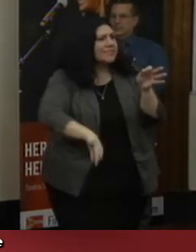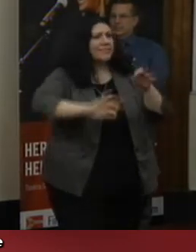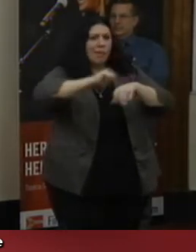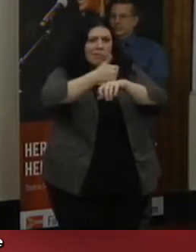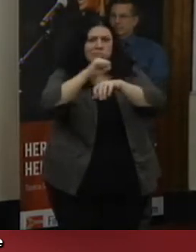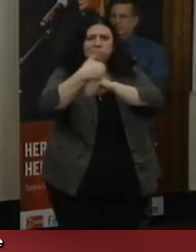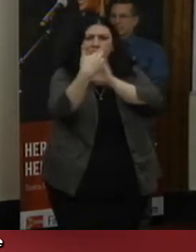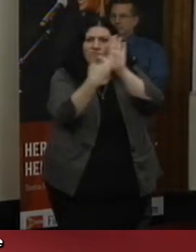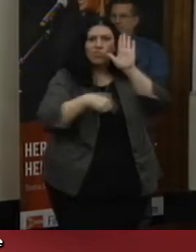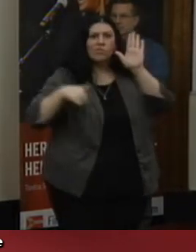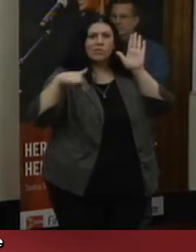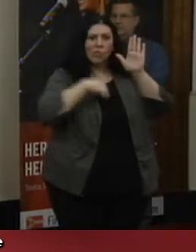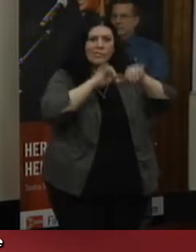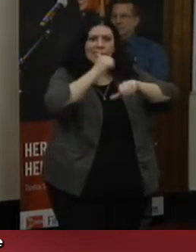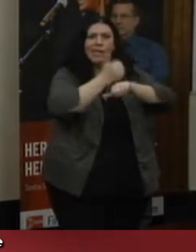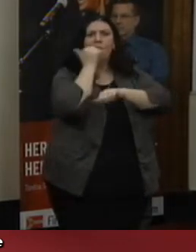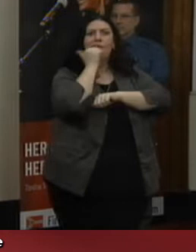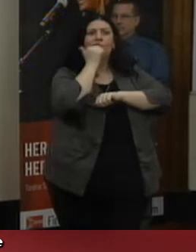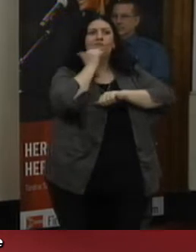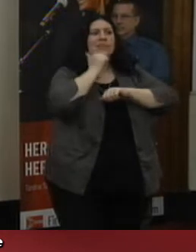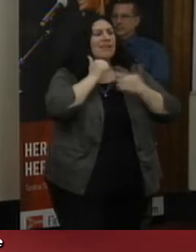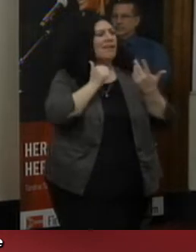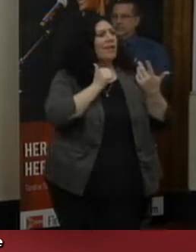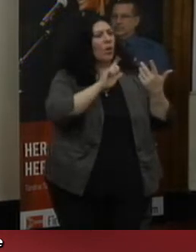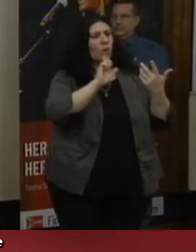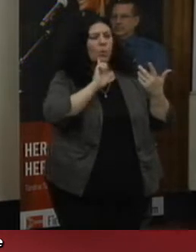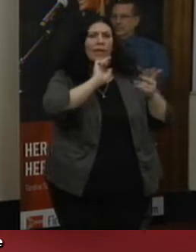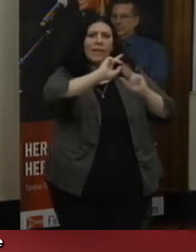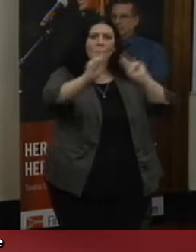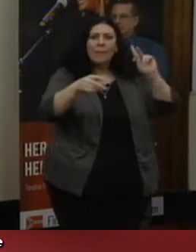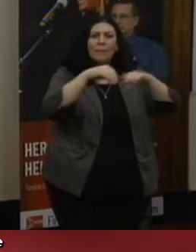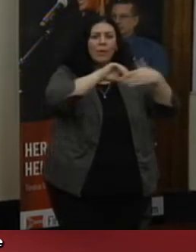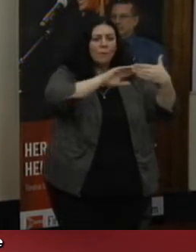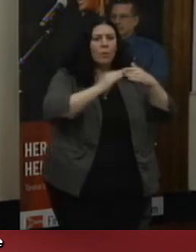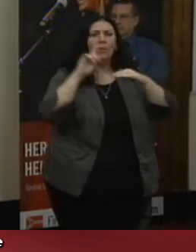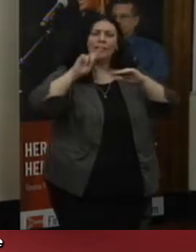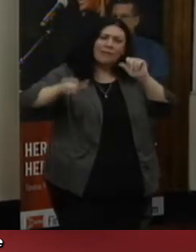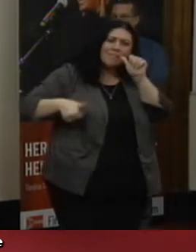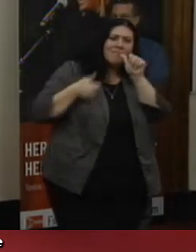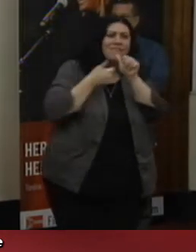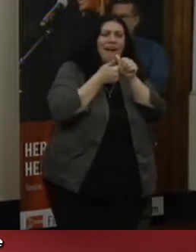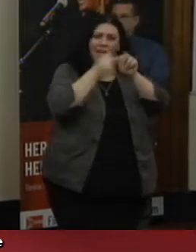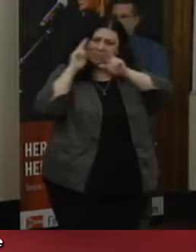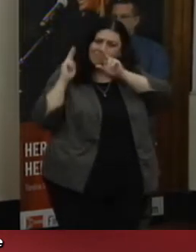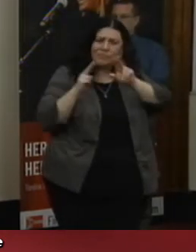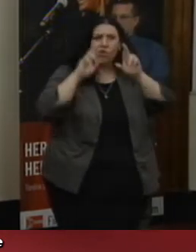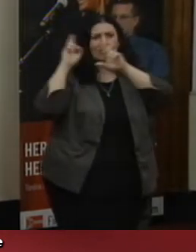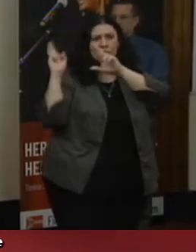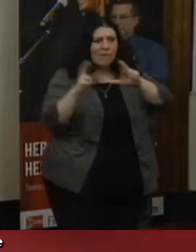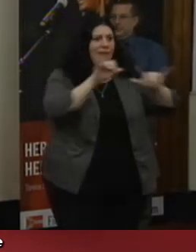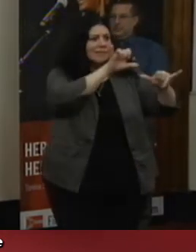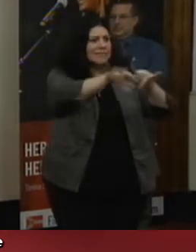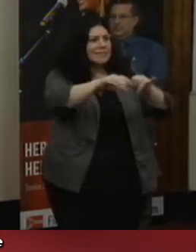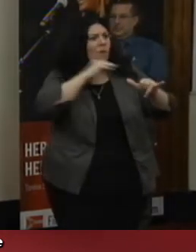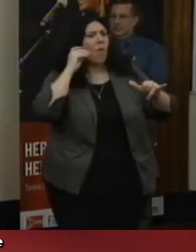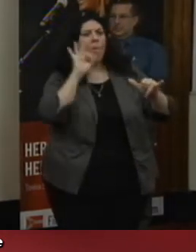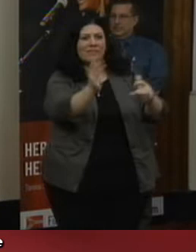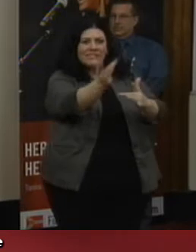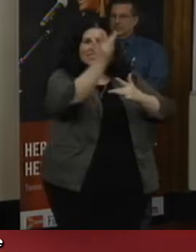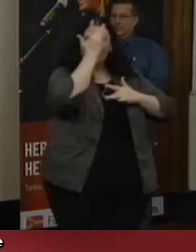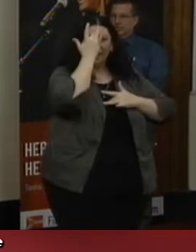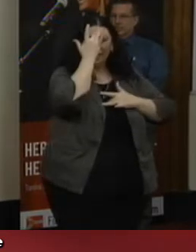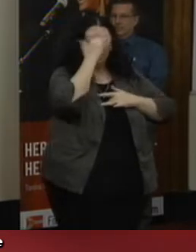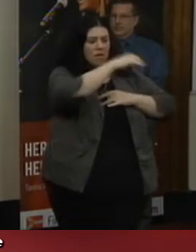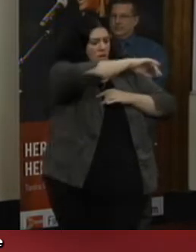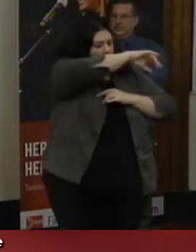day in and day out, it's really important that people in the community adhere to those recommendations. Staying home if you're ill, covering